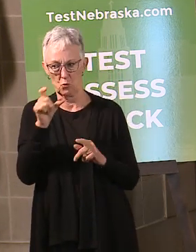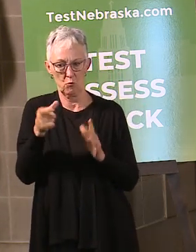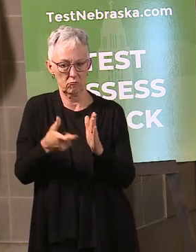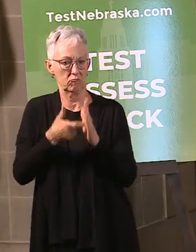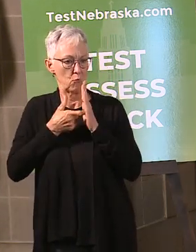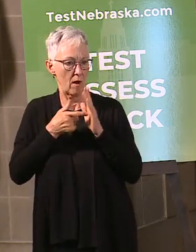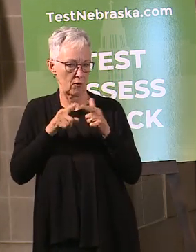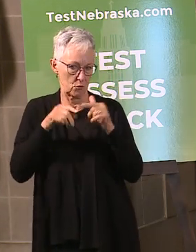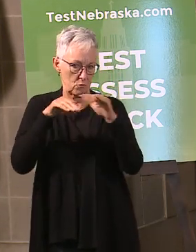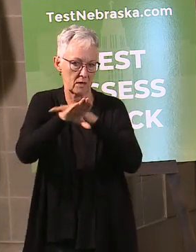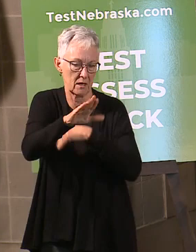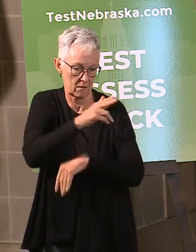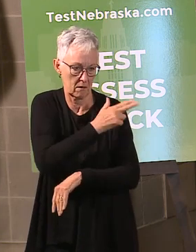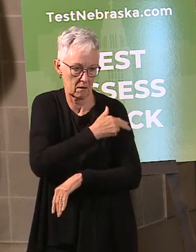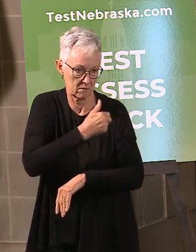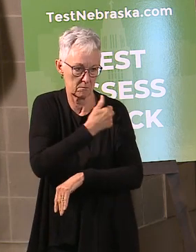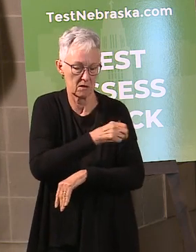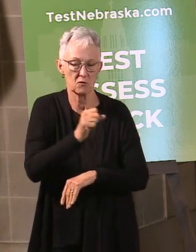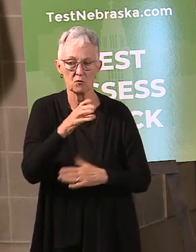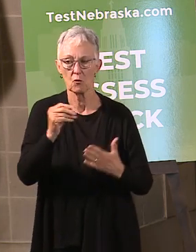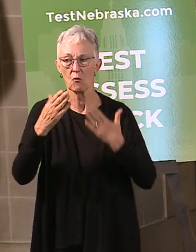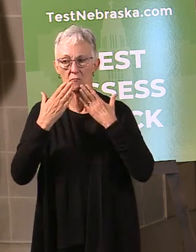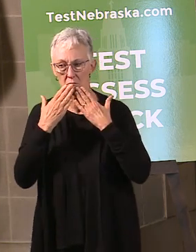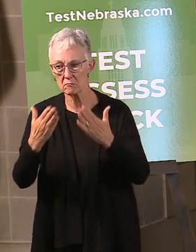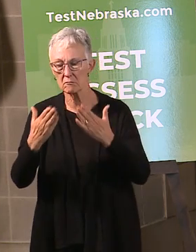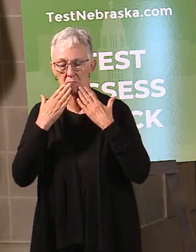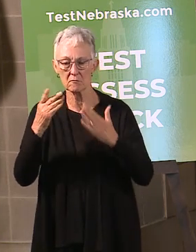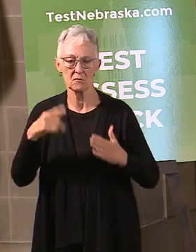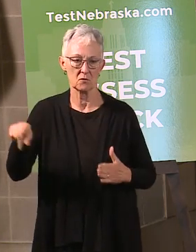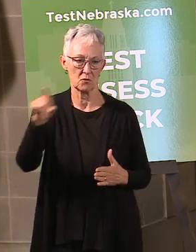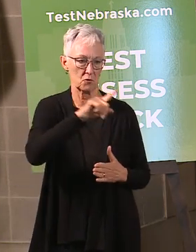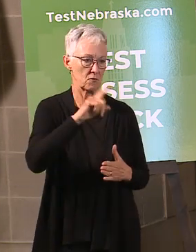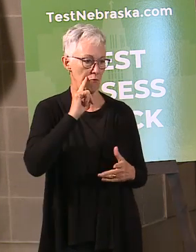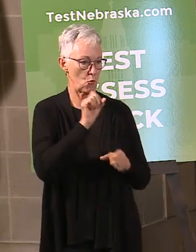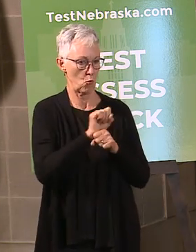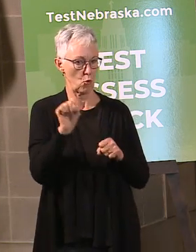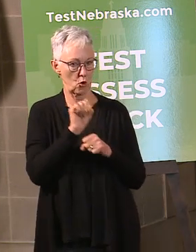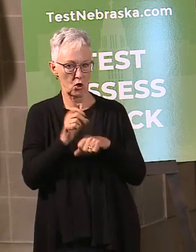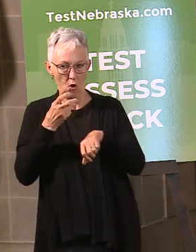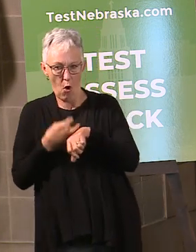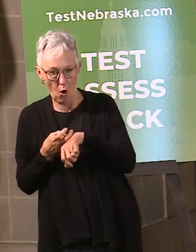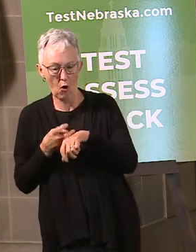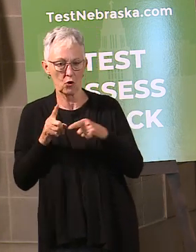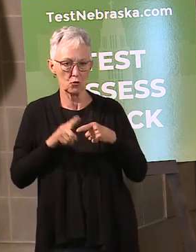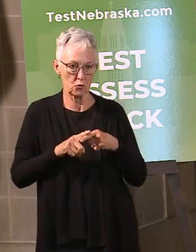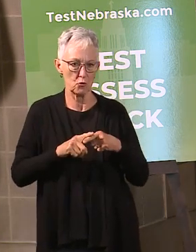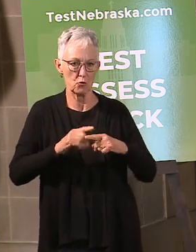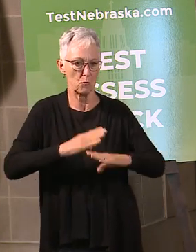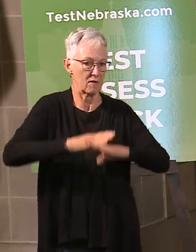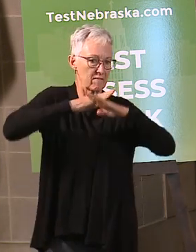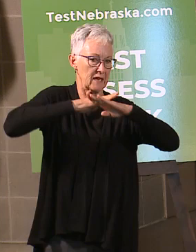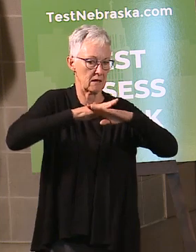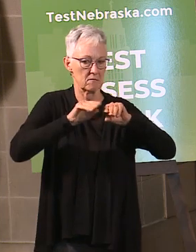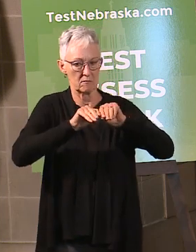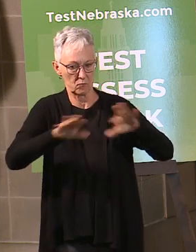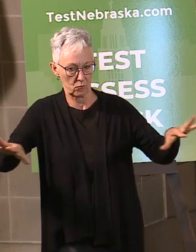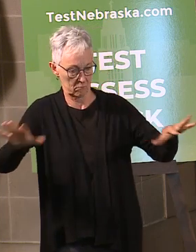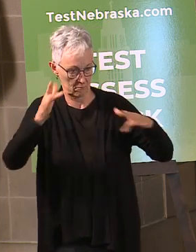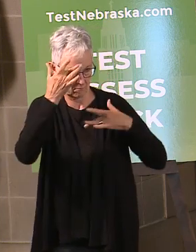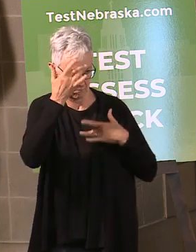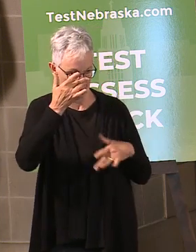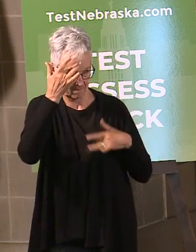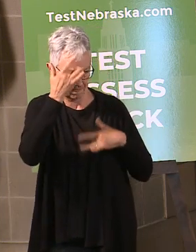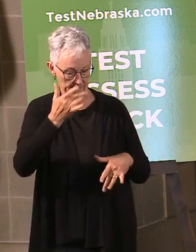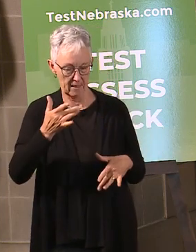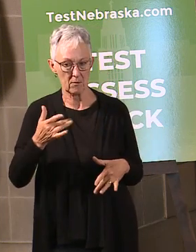So thank you very much to all Nebraskans who have been working to slow the spread here in the virus and all your sacrifices. We're getting through this together. It is